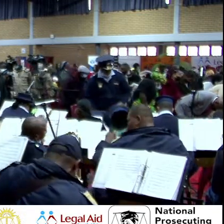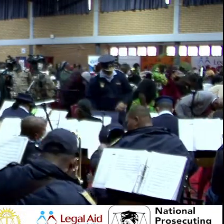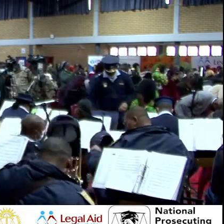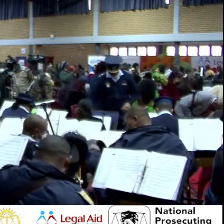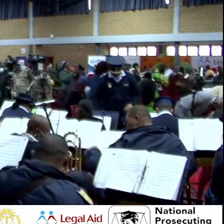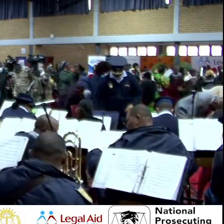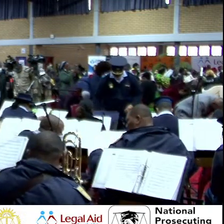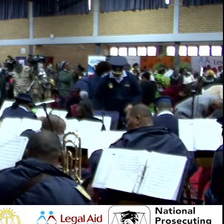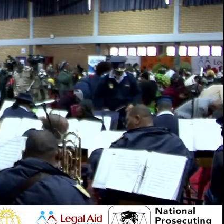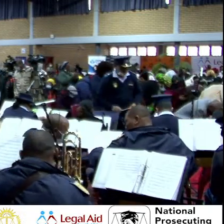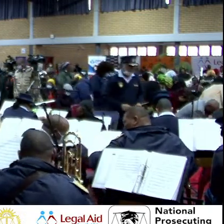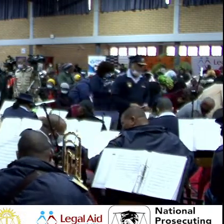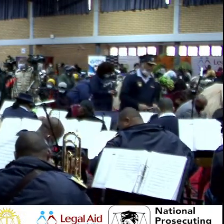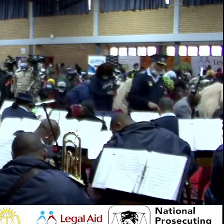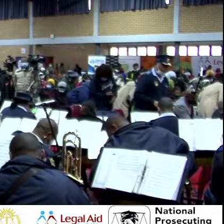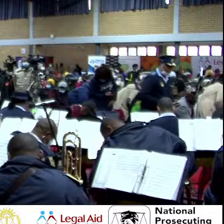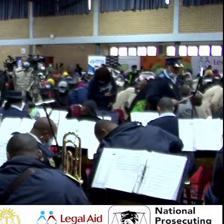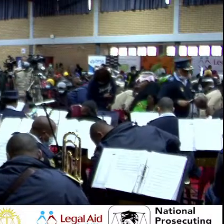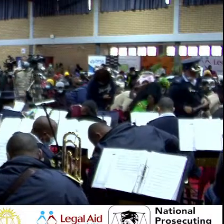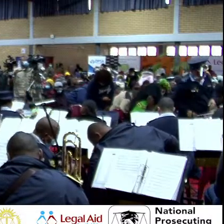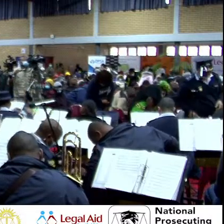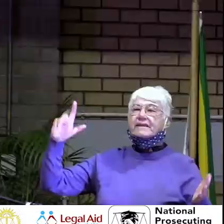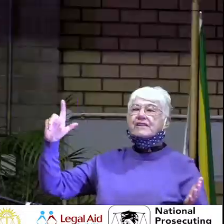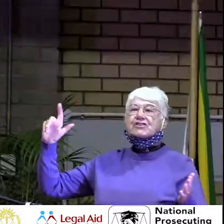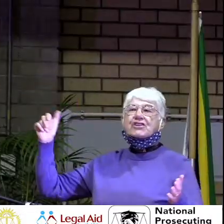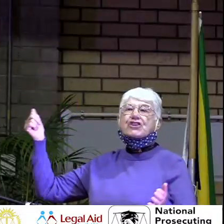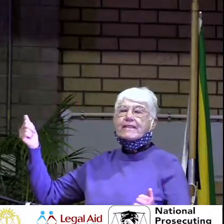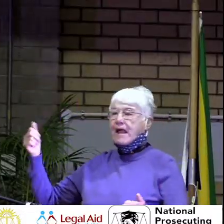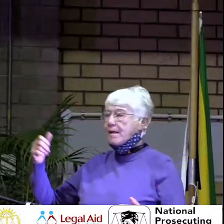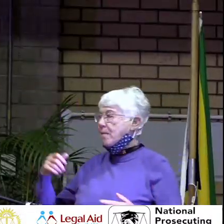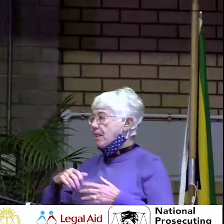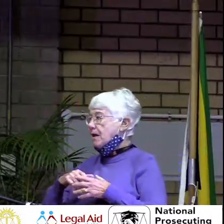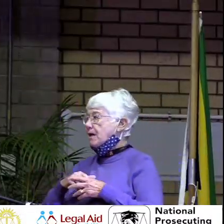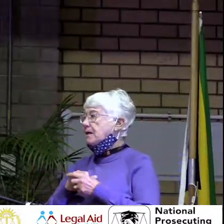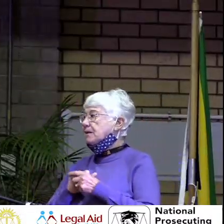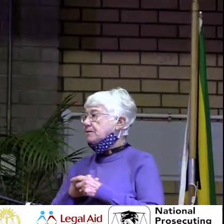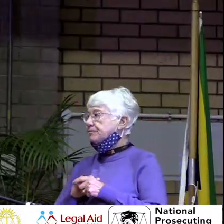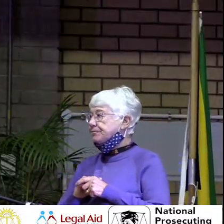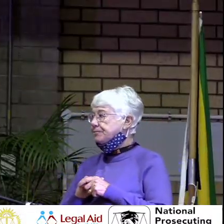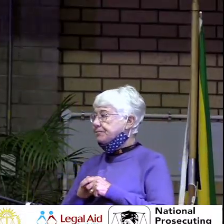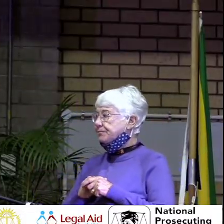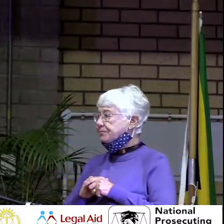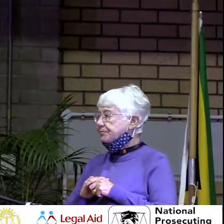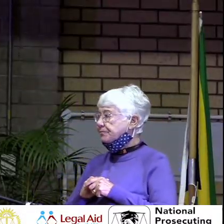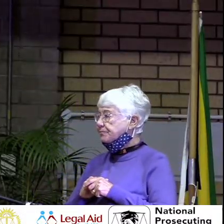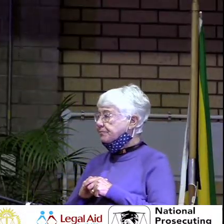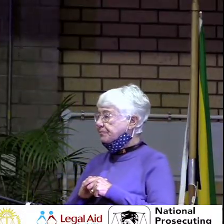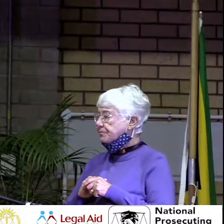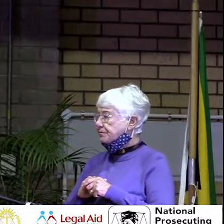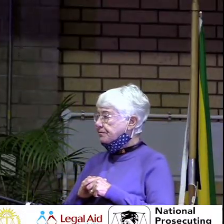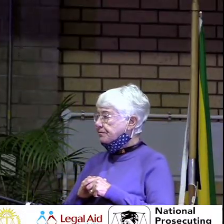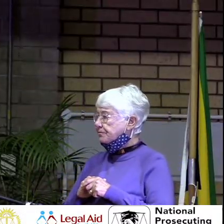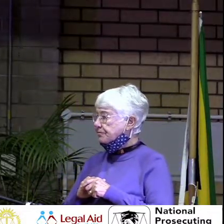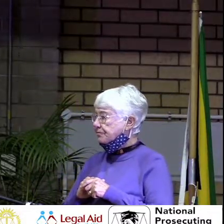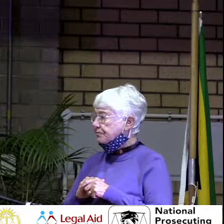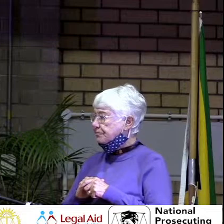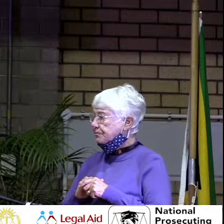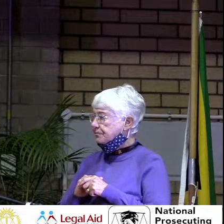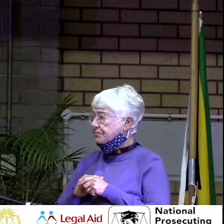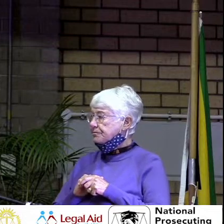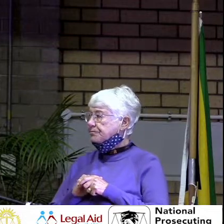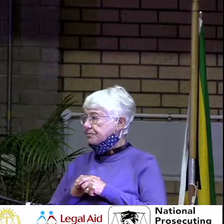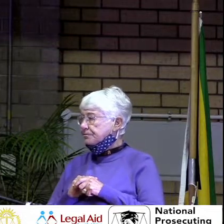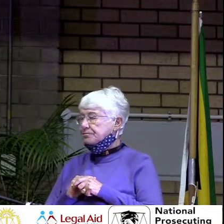Thank you, ladies and gentlemen. The National Anthem is as in ons bloed, maak nie saak die verskille.